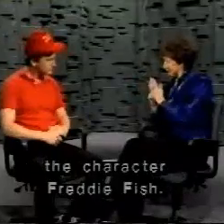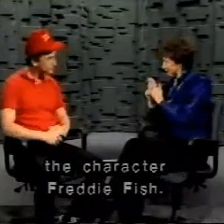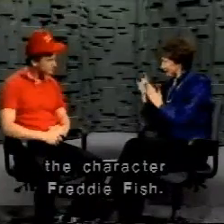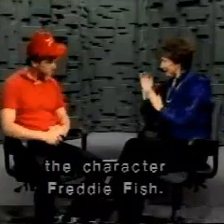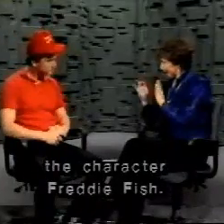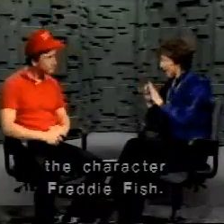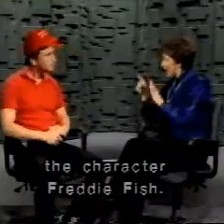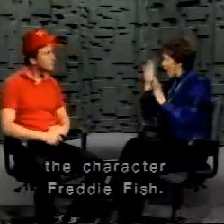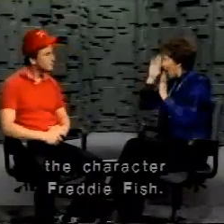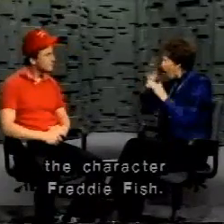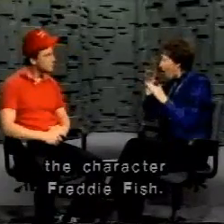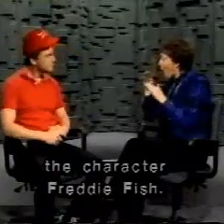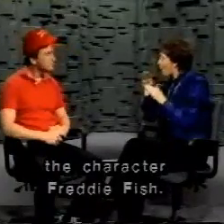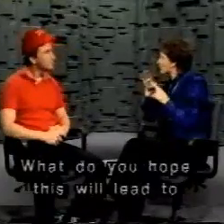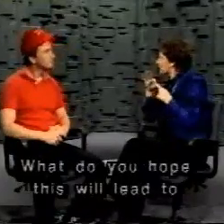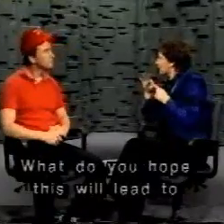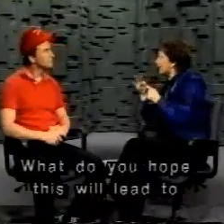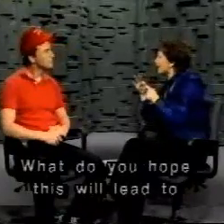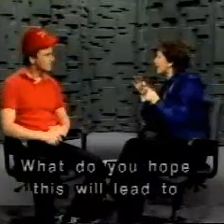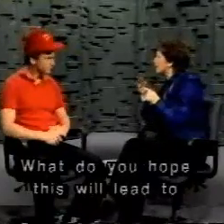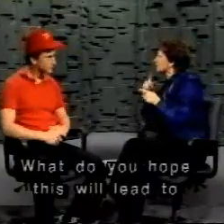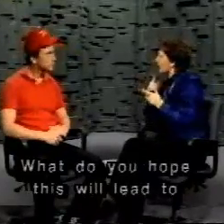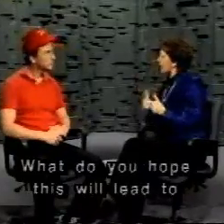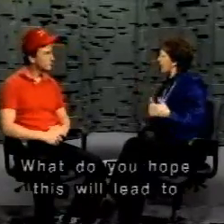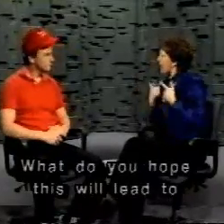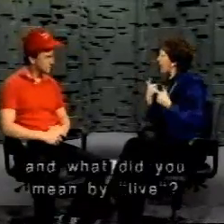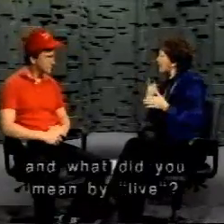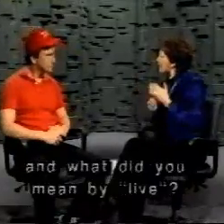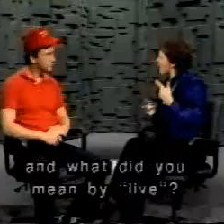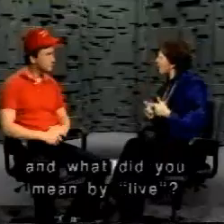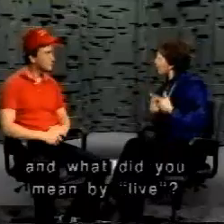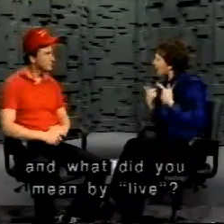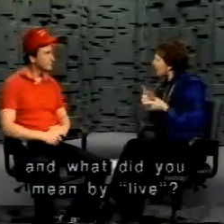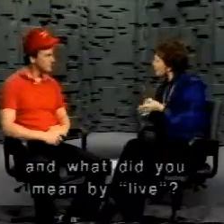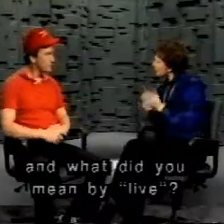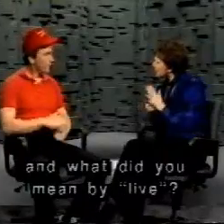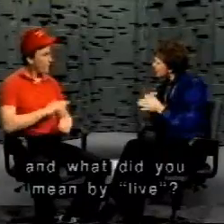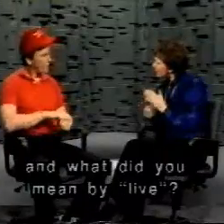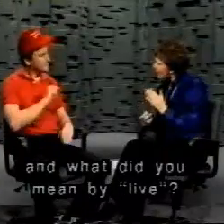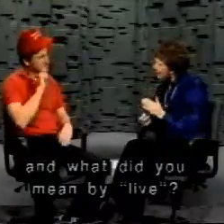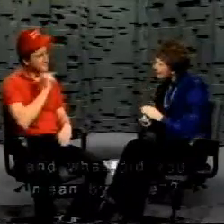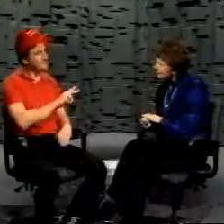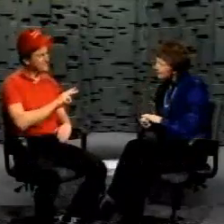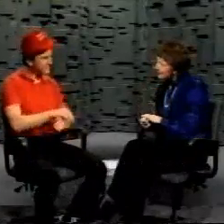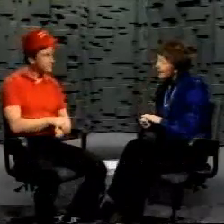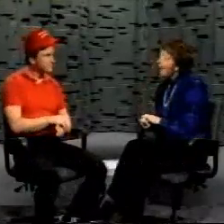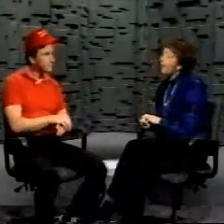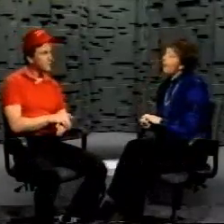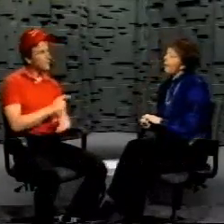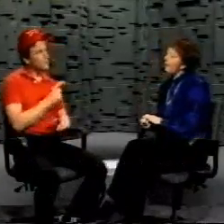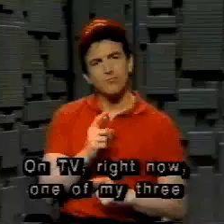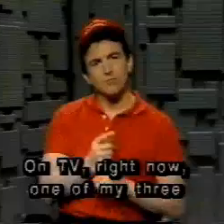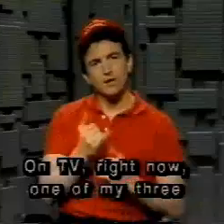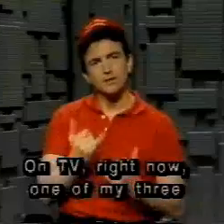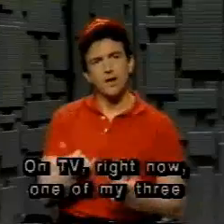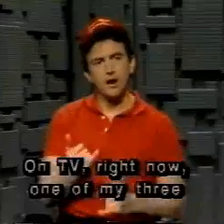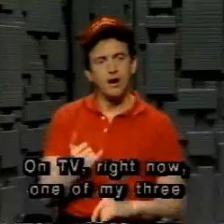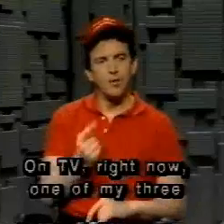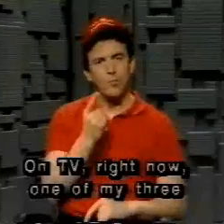Fish. What do you hope this will lead to, and what did you mean by live? On TV. Right now,